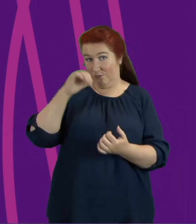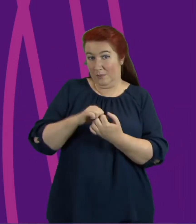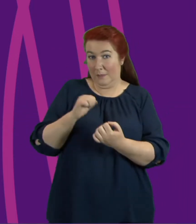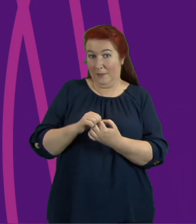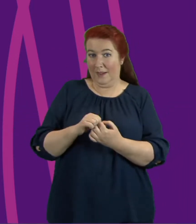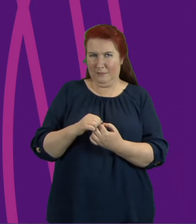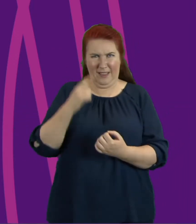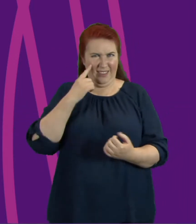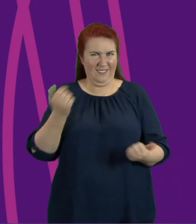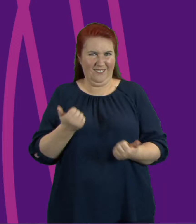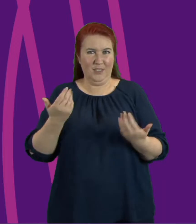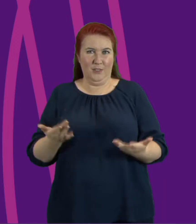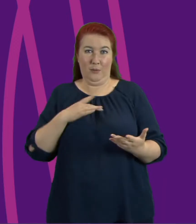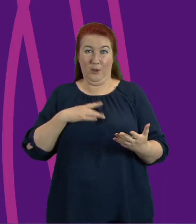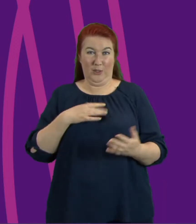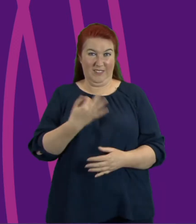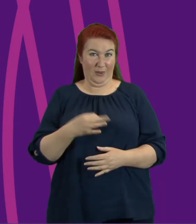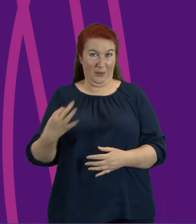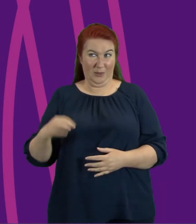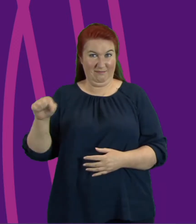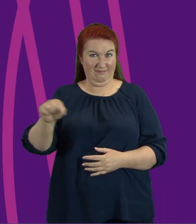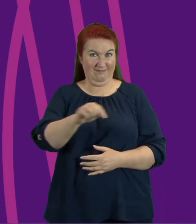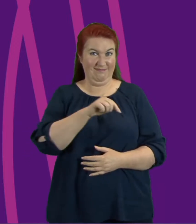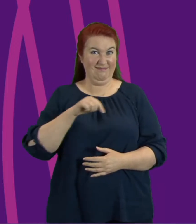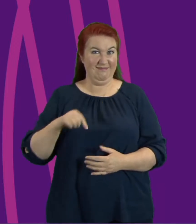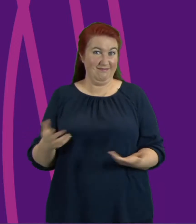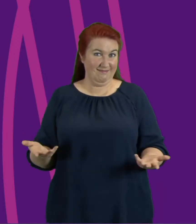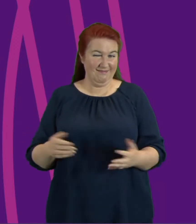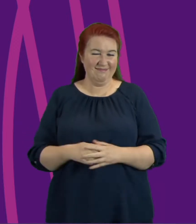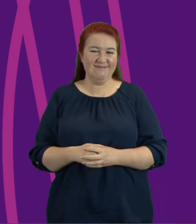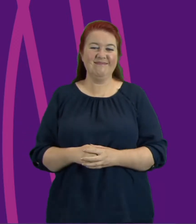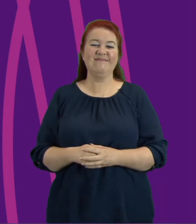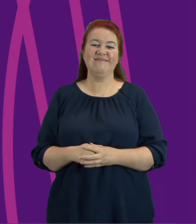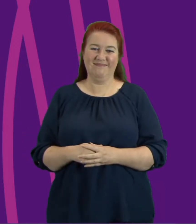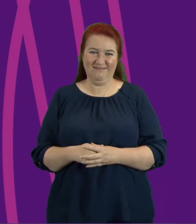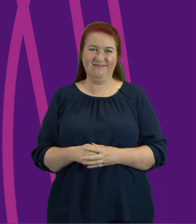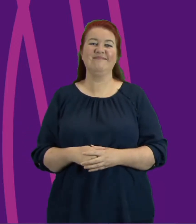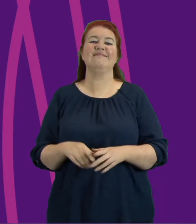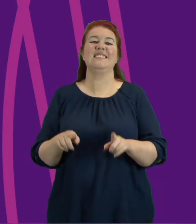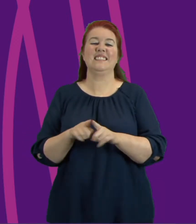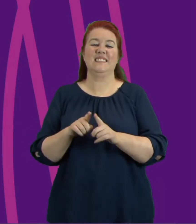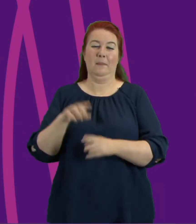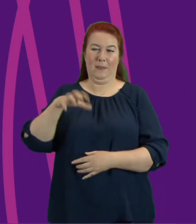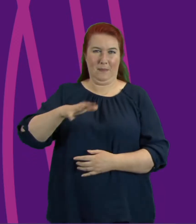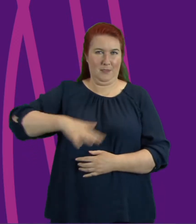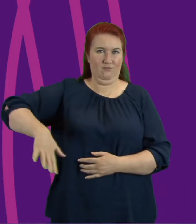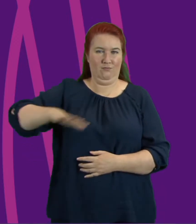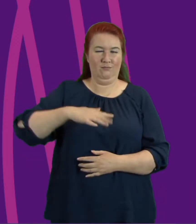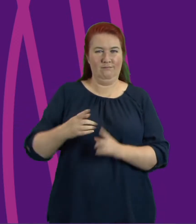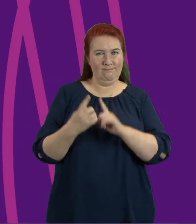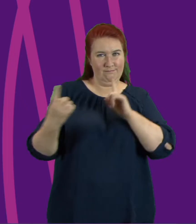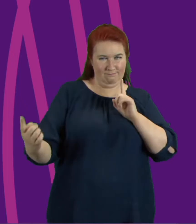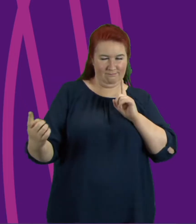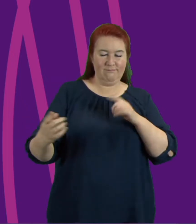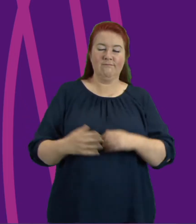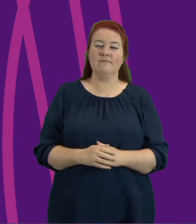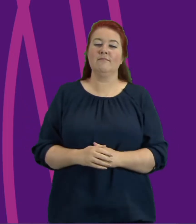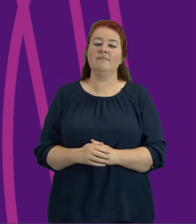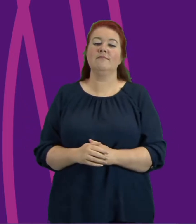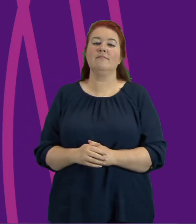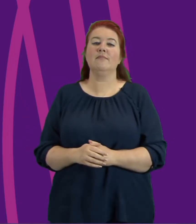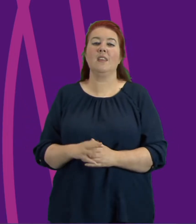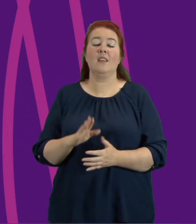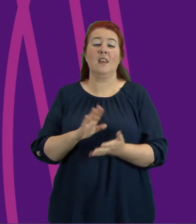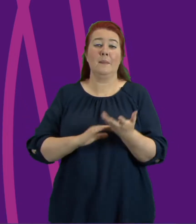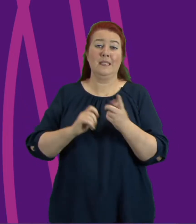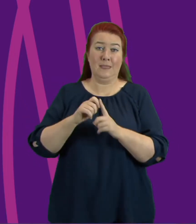think is fine at the moment, and all across the Holyrood campus. I would ask that members take particular care